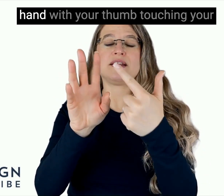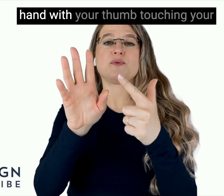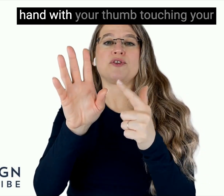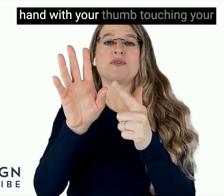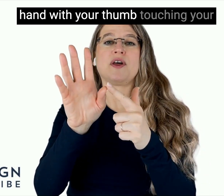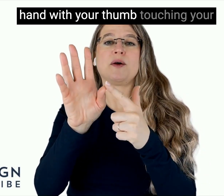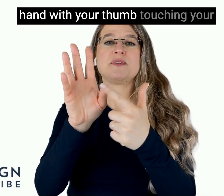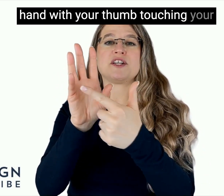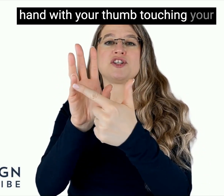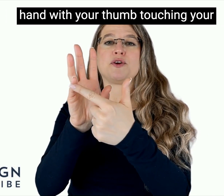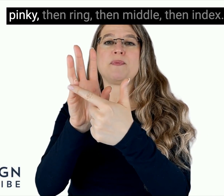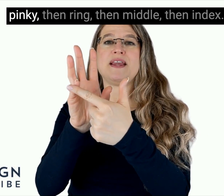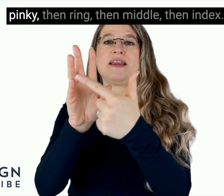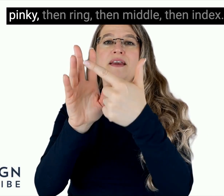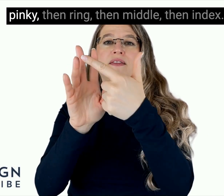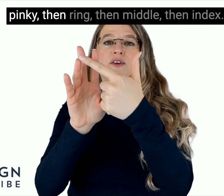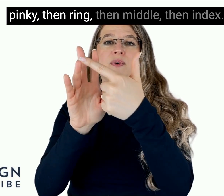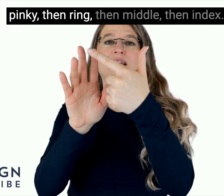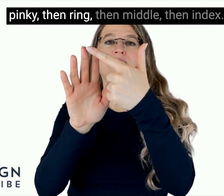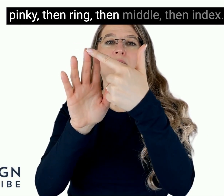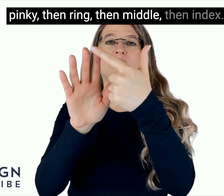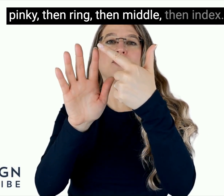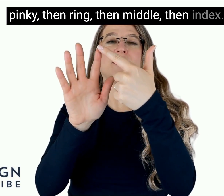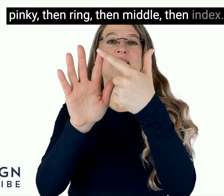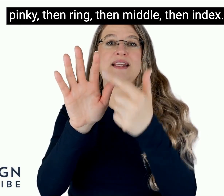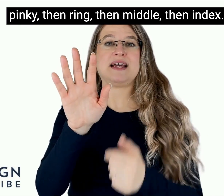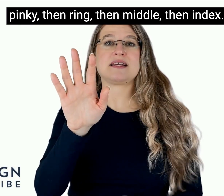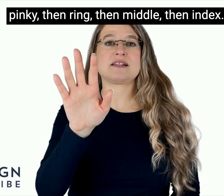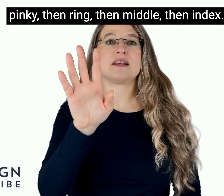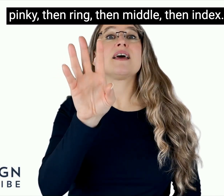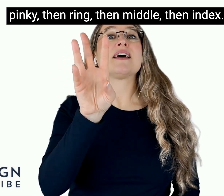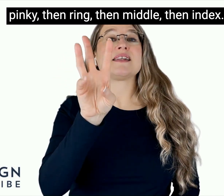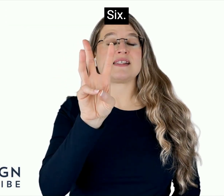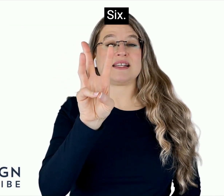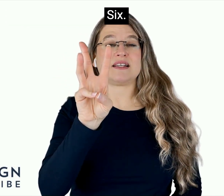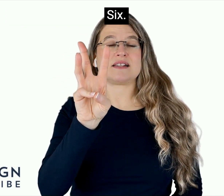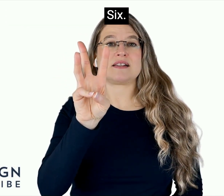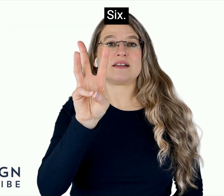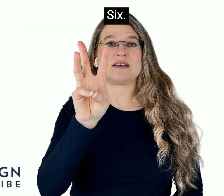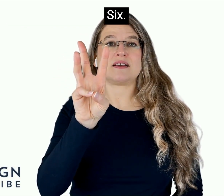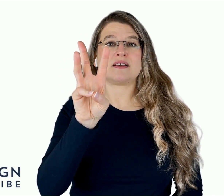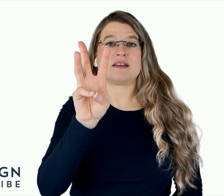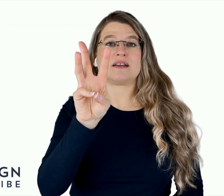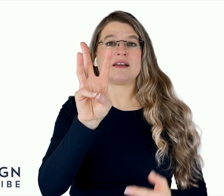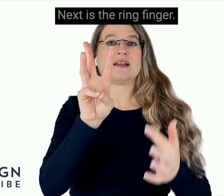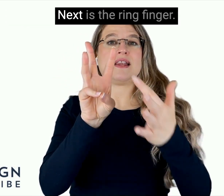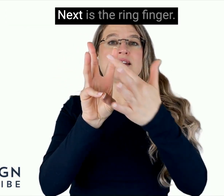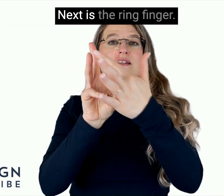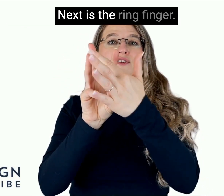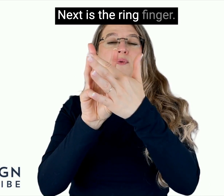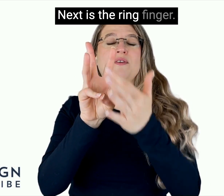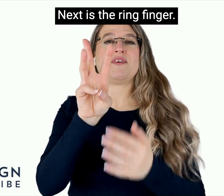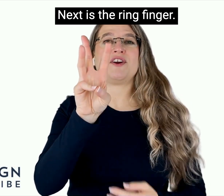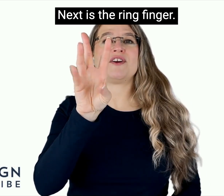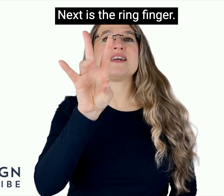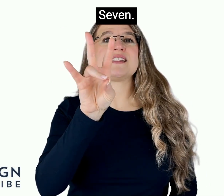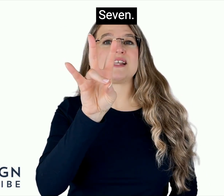with your thumb touching your pinky, then ring, then middle, then index. 6. Next is the ring finger.